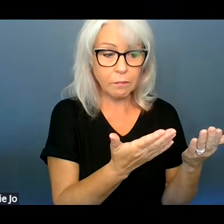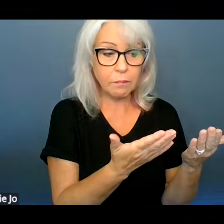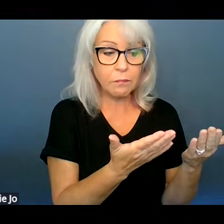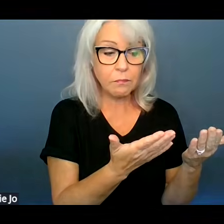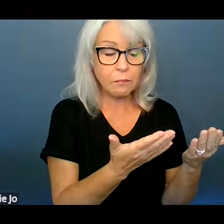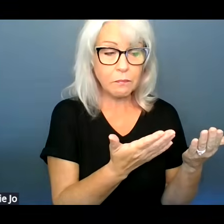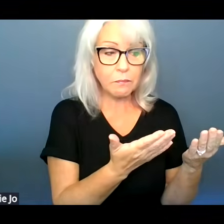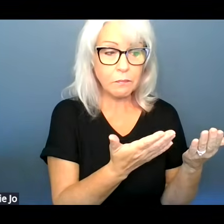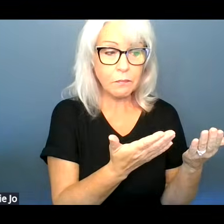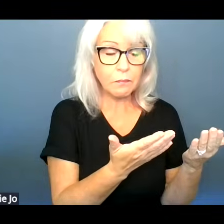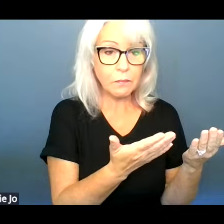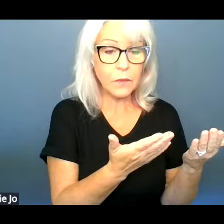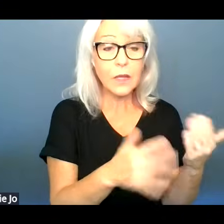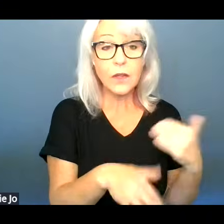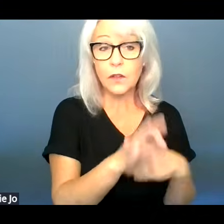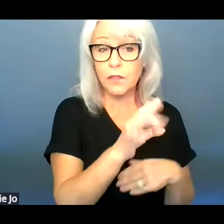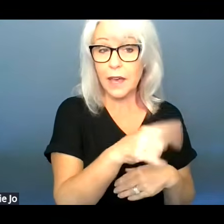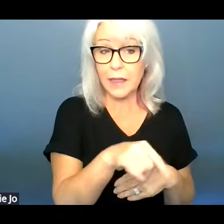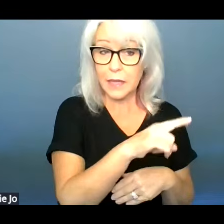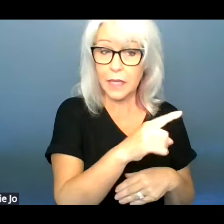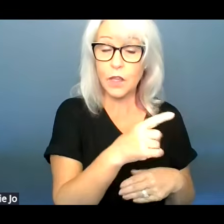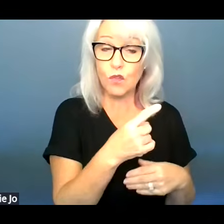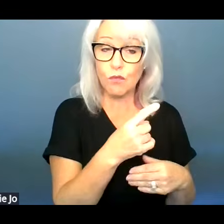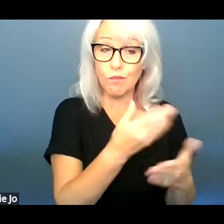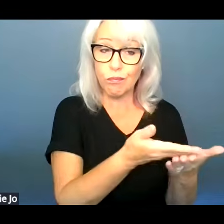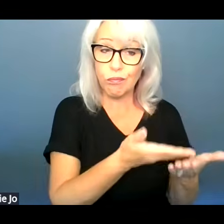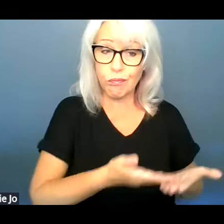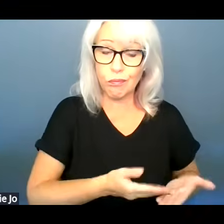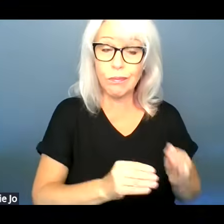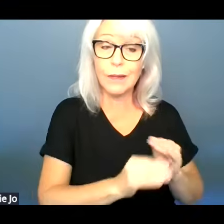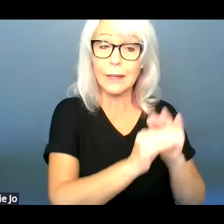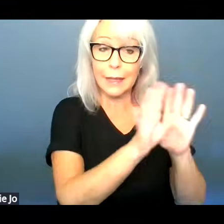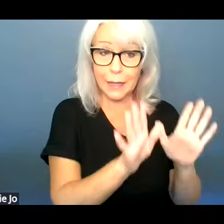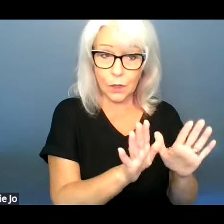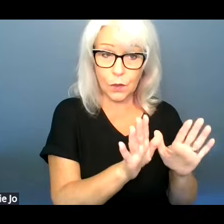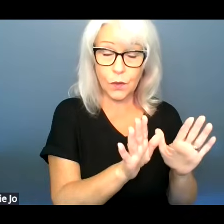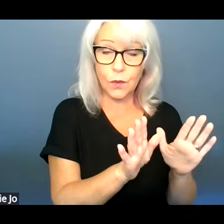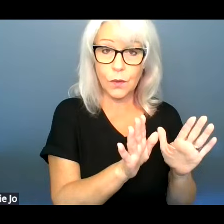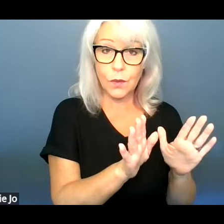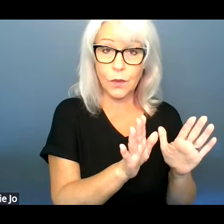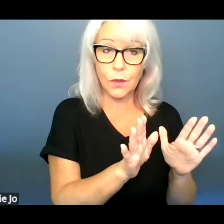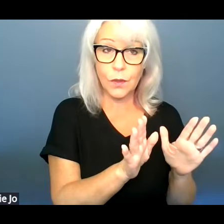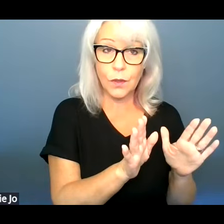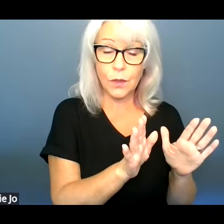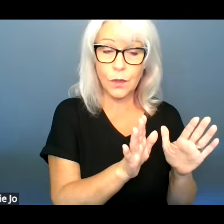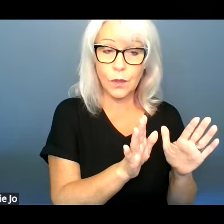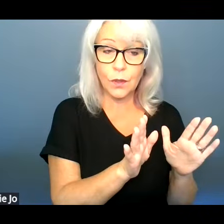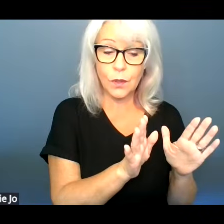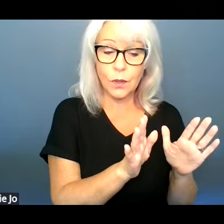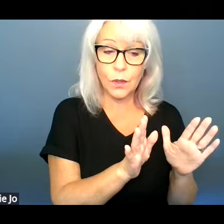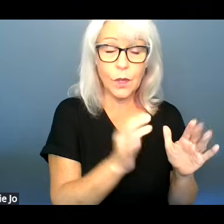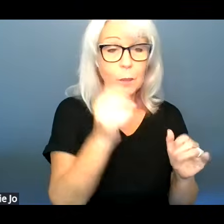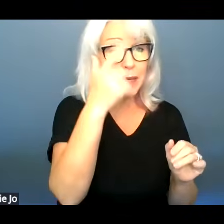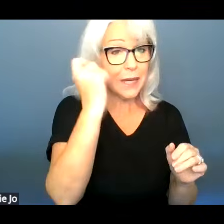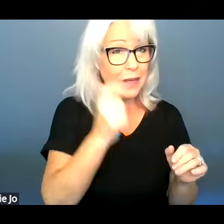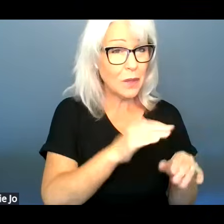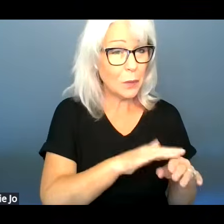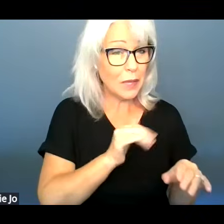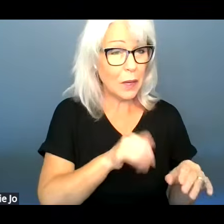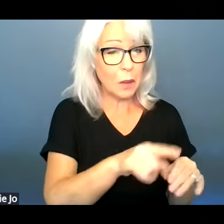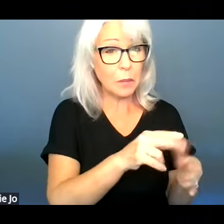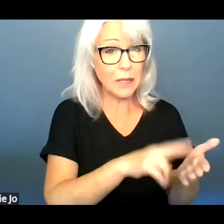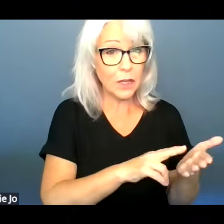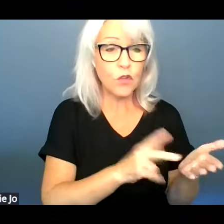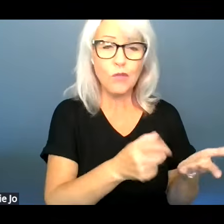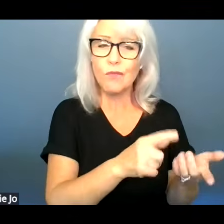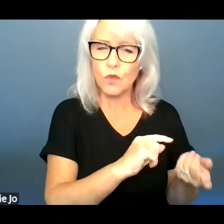to find that the reasons are clear because the recall petition identifies the course of conduct, changing